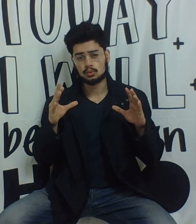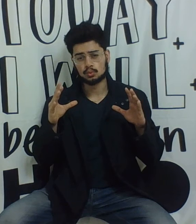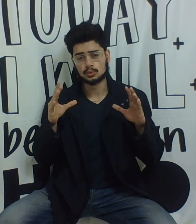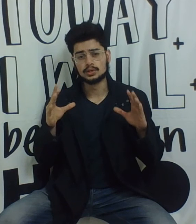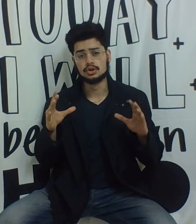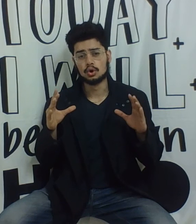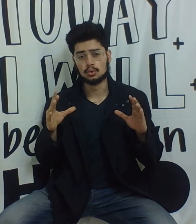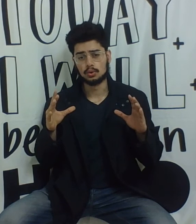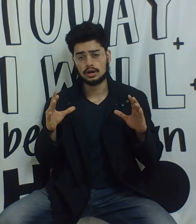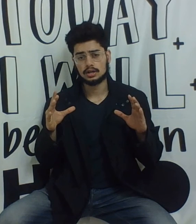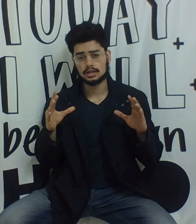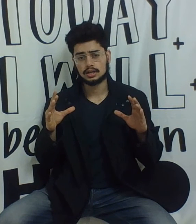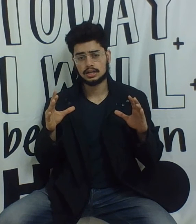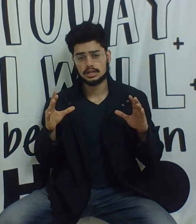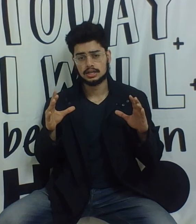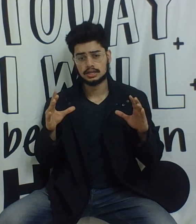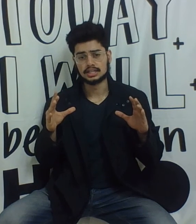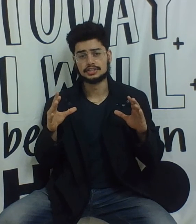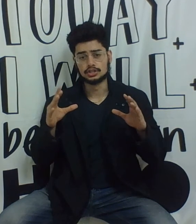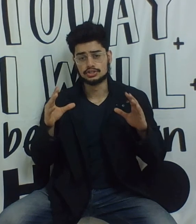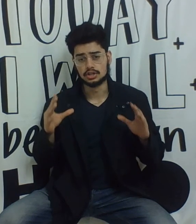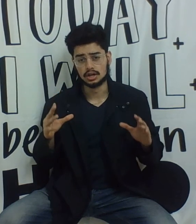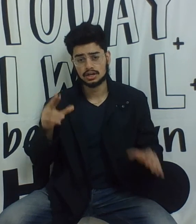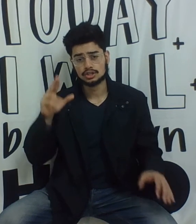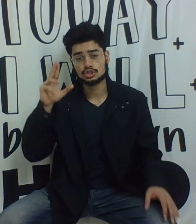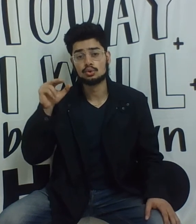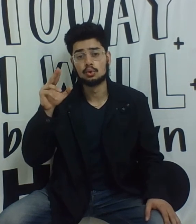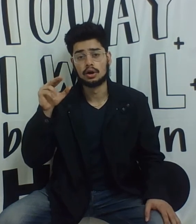when we know that there is a cure,